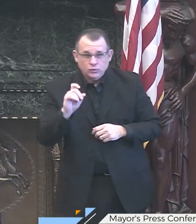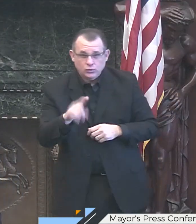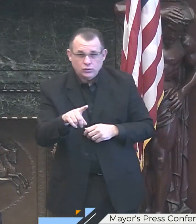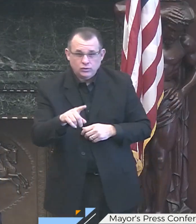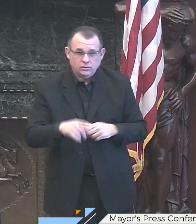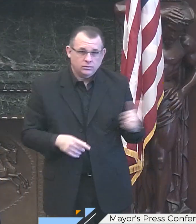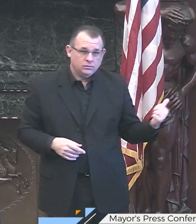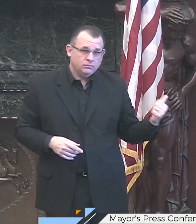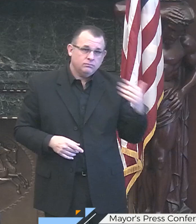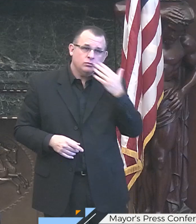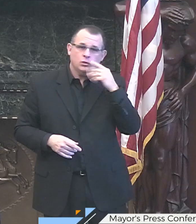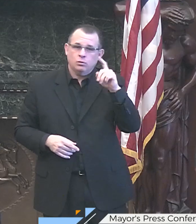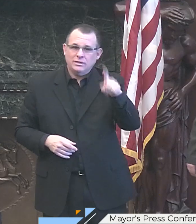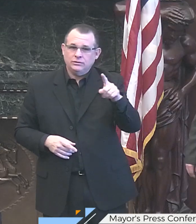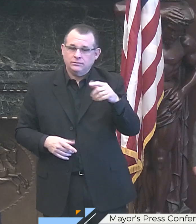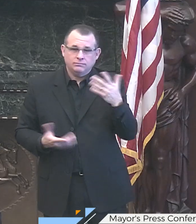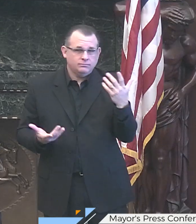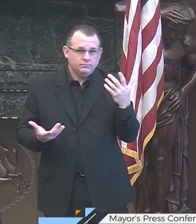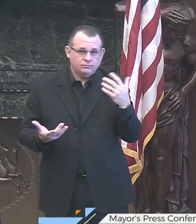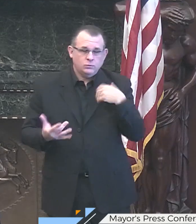Thanks.